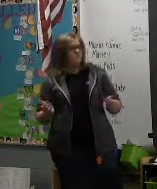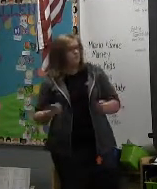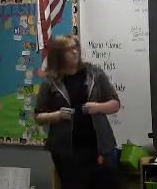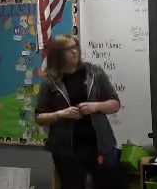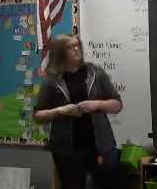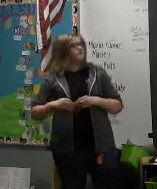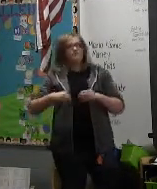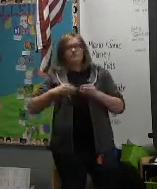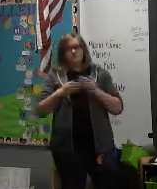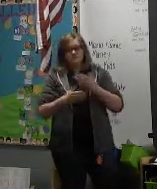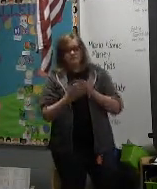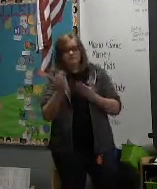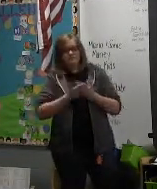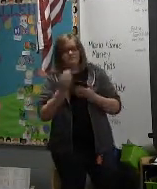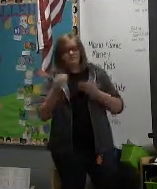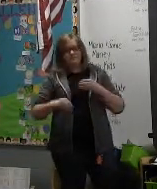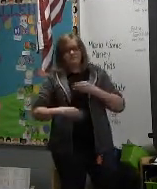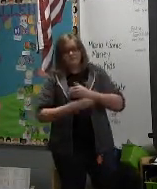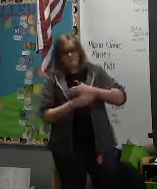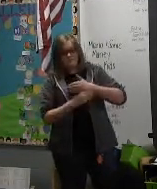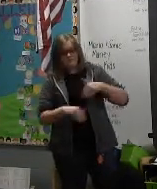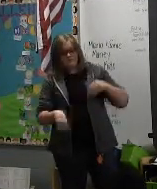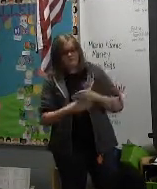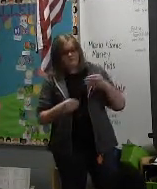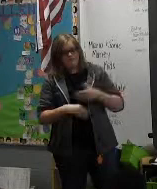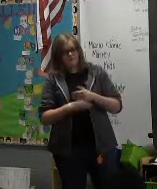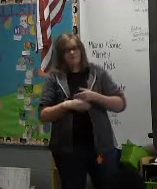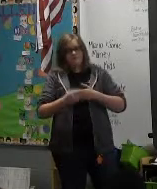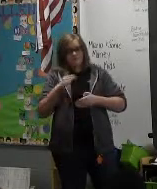to calculus.